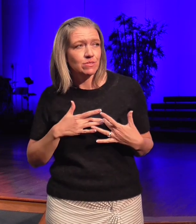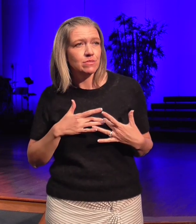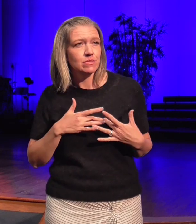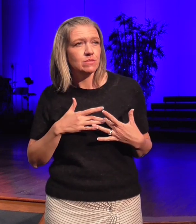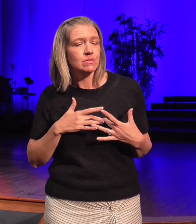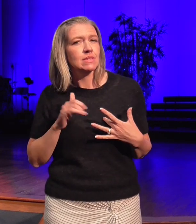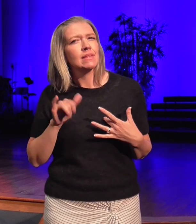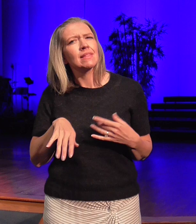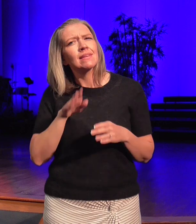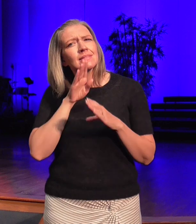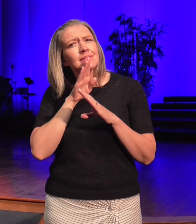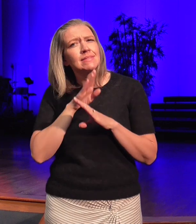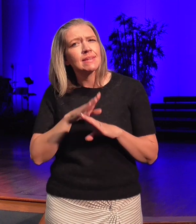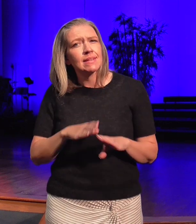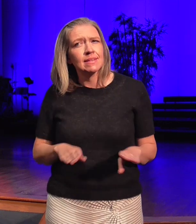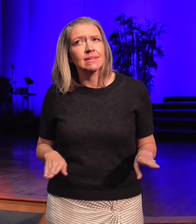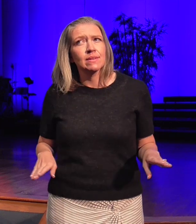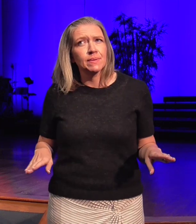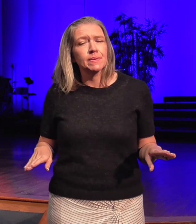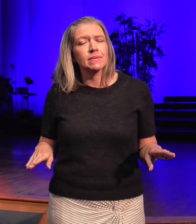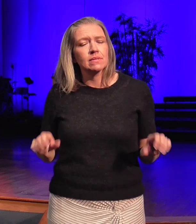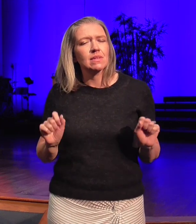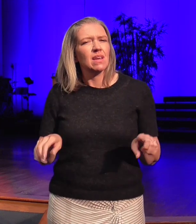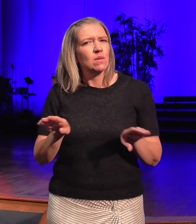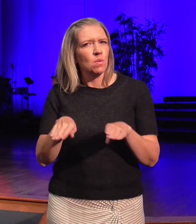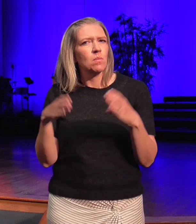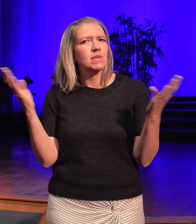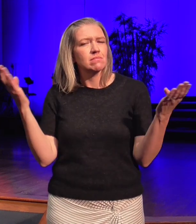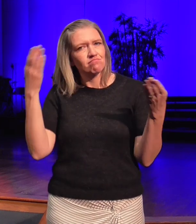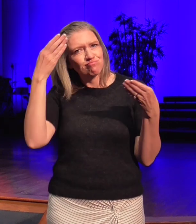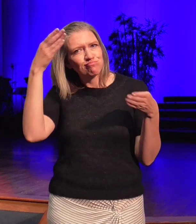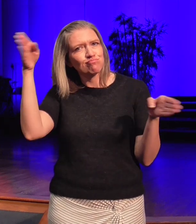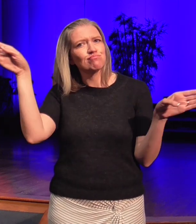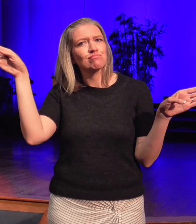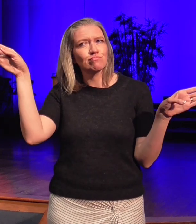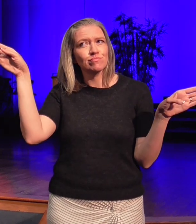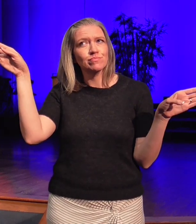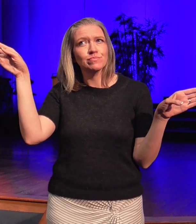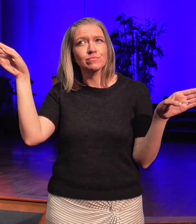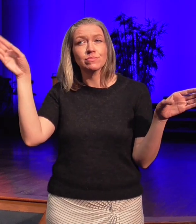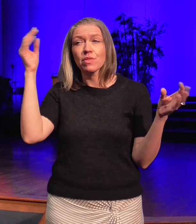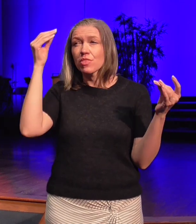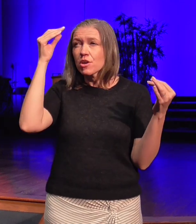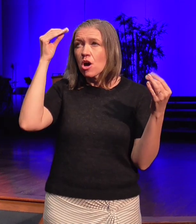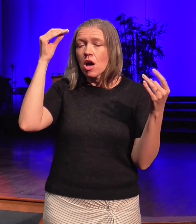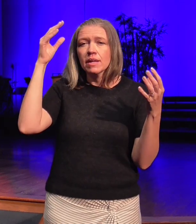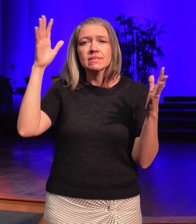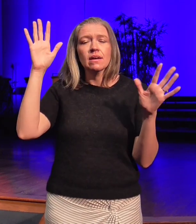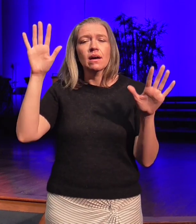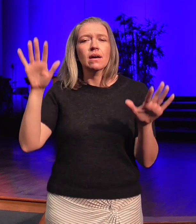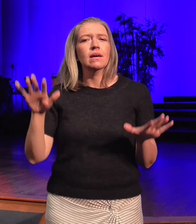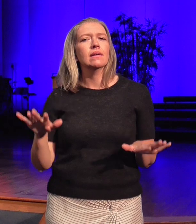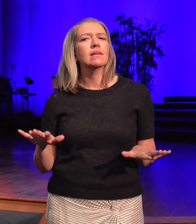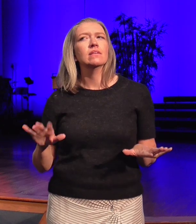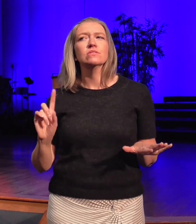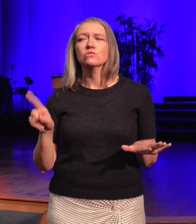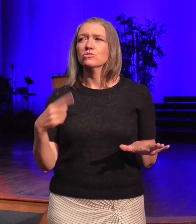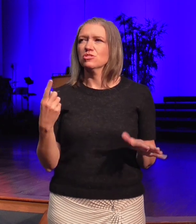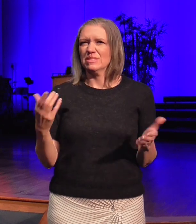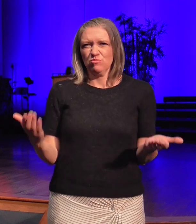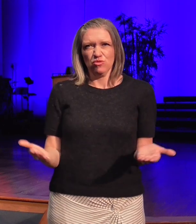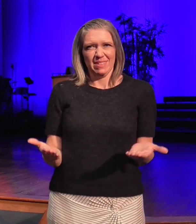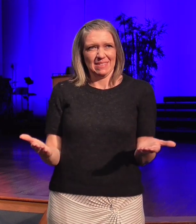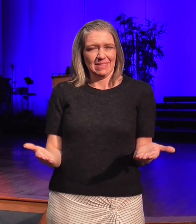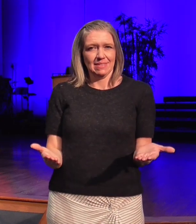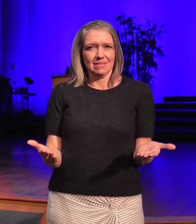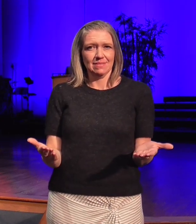in that silence where we can open up, just let go of our thoughts and be present